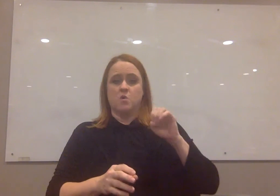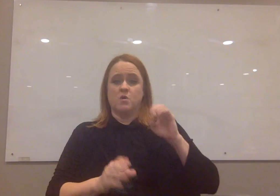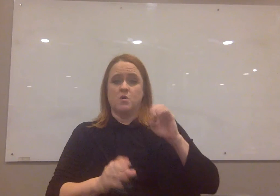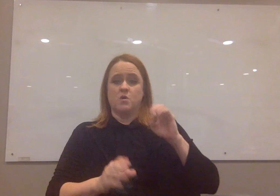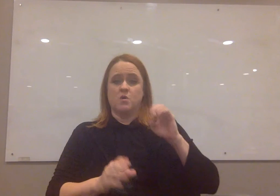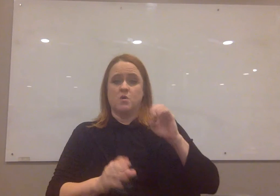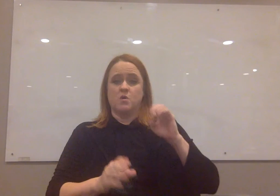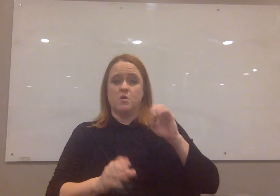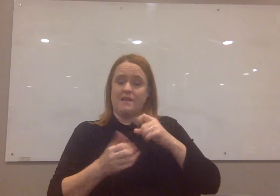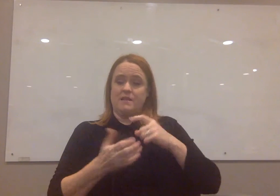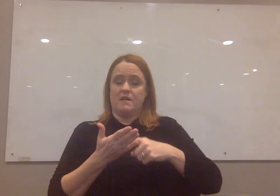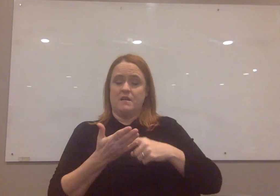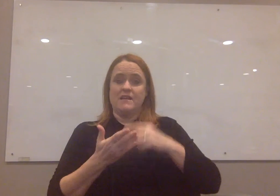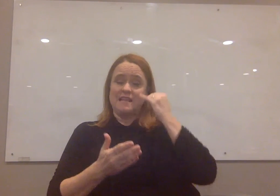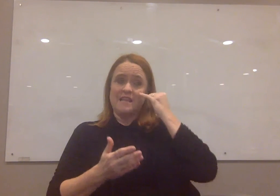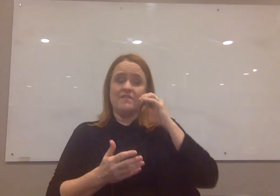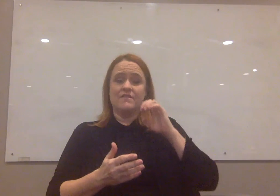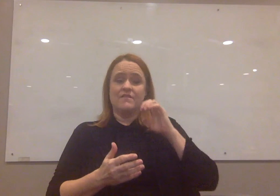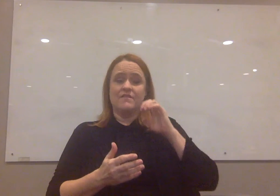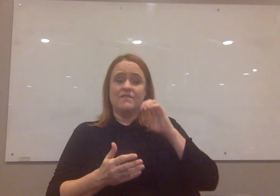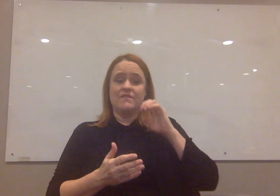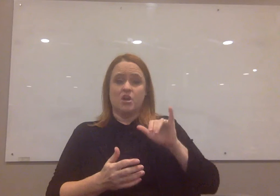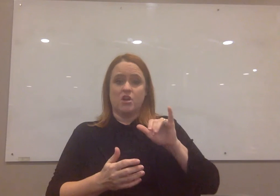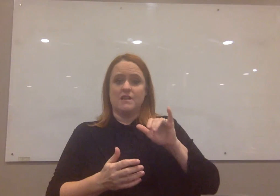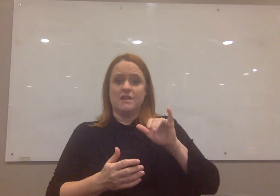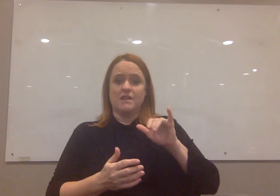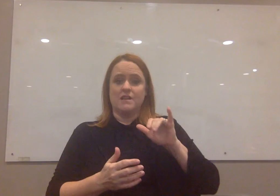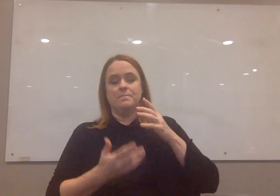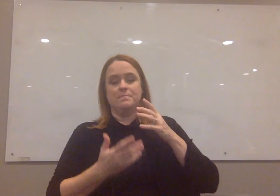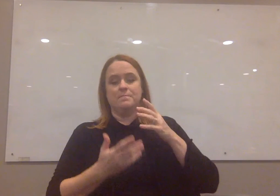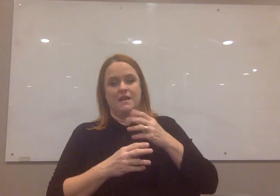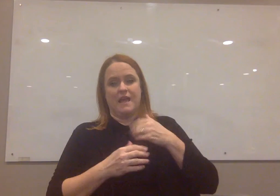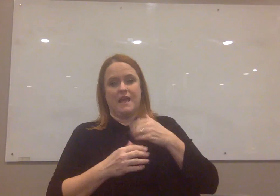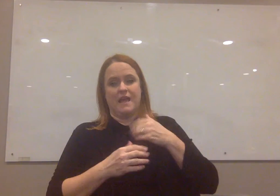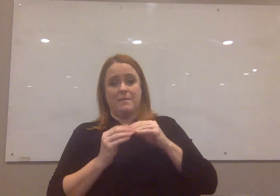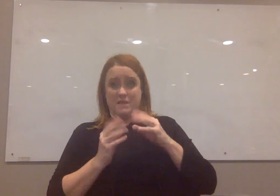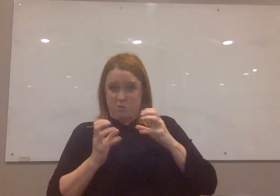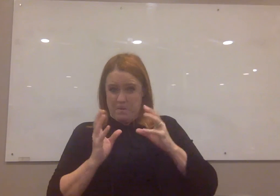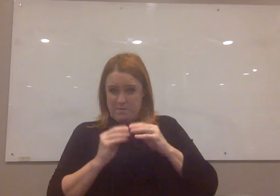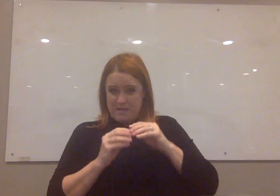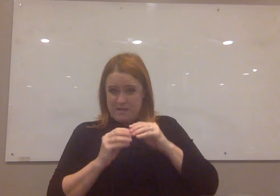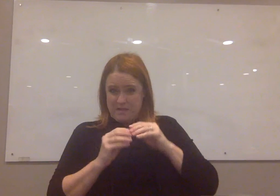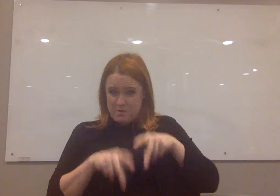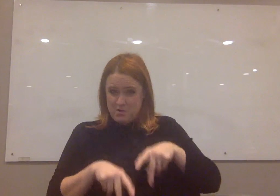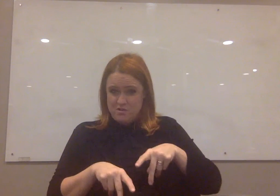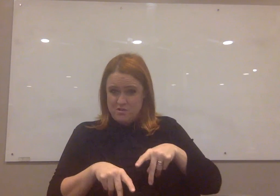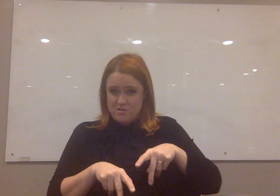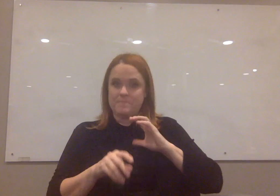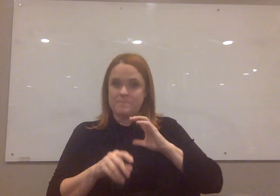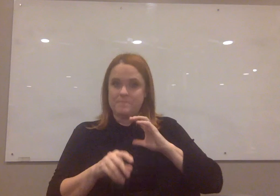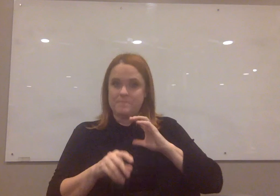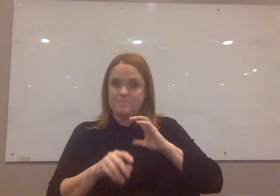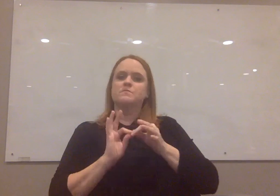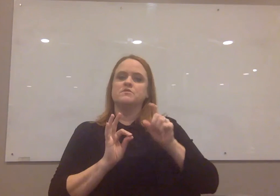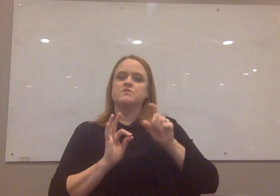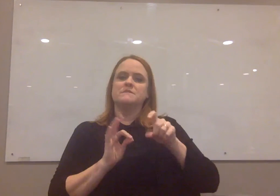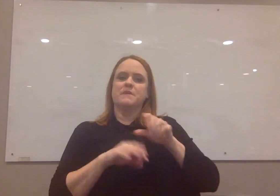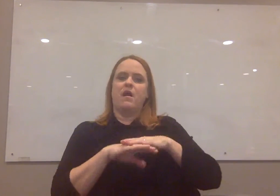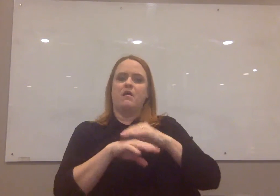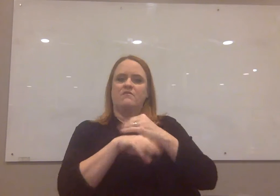early, I might hold an early meeting. But do we want to meet in person? So our interpreters have to be on video anyway, so we could just do a hangout